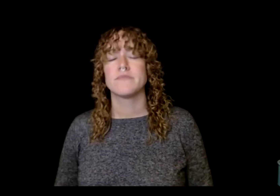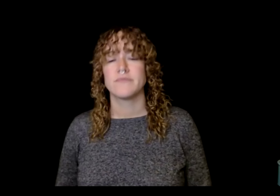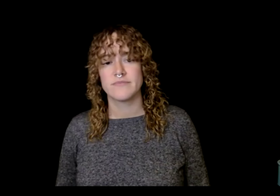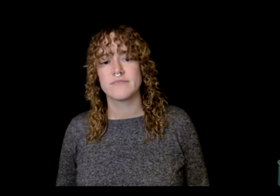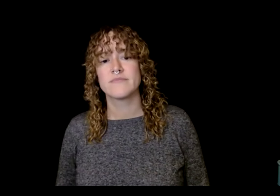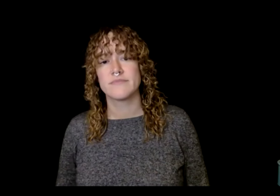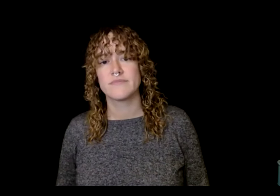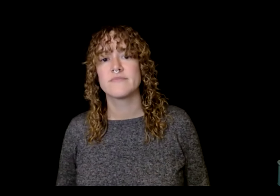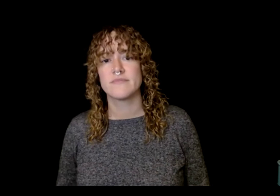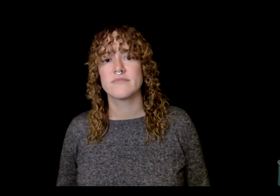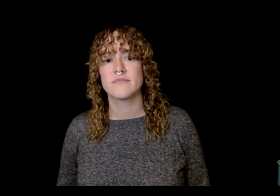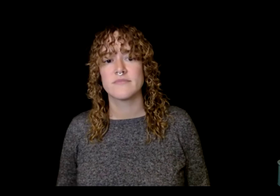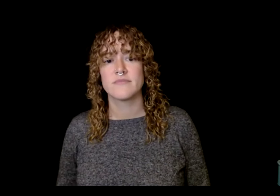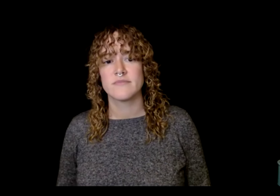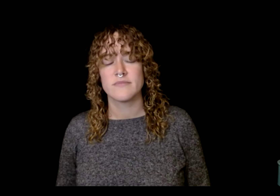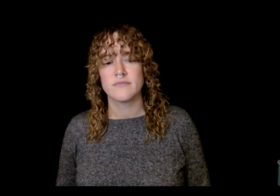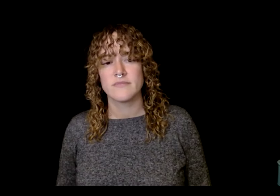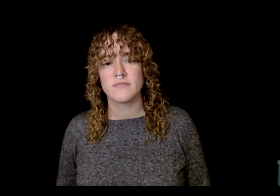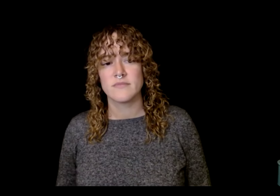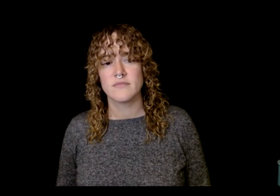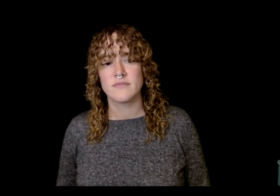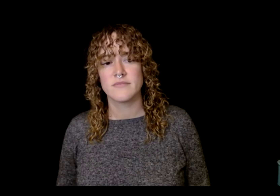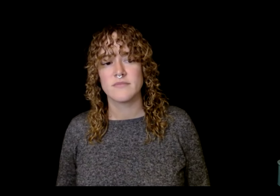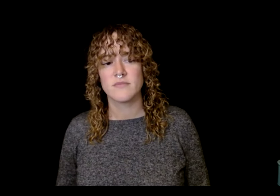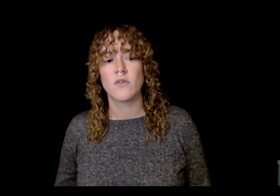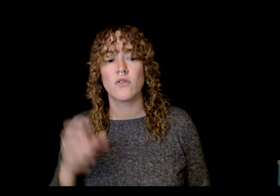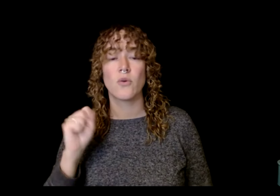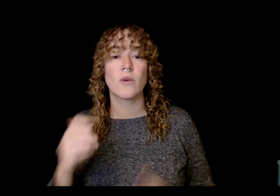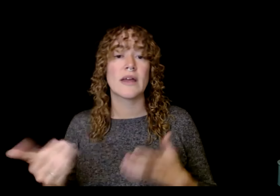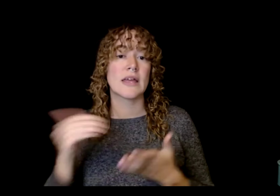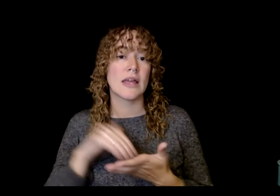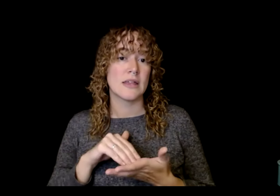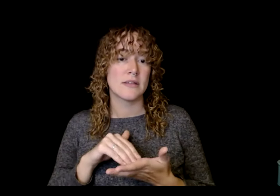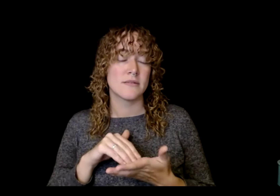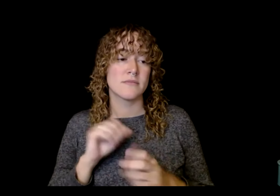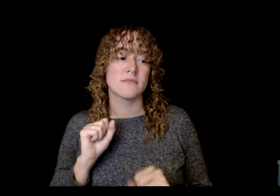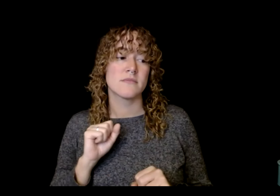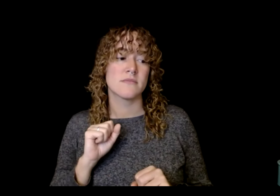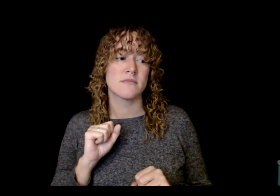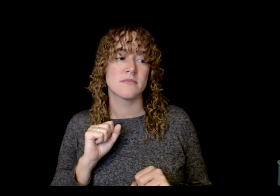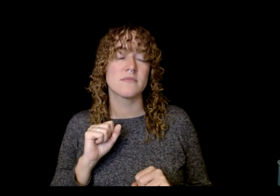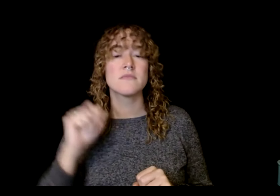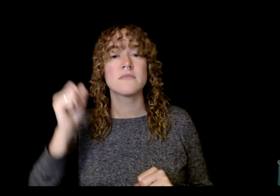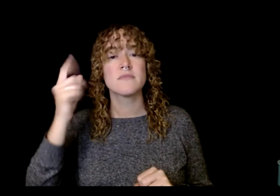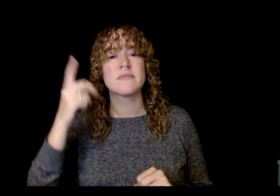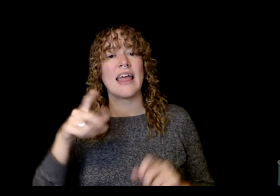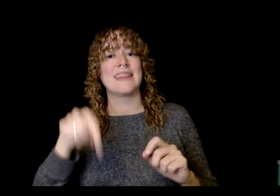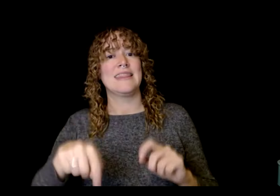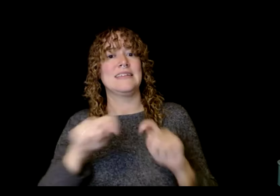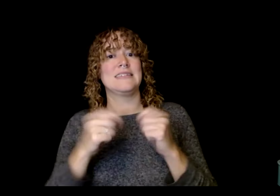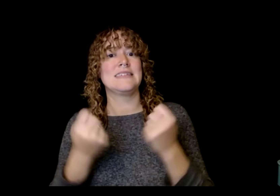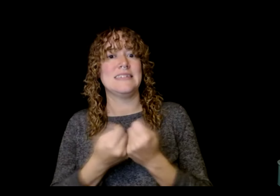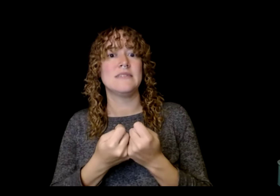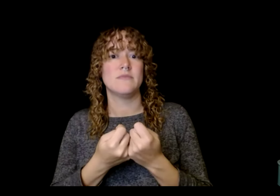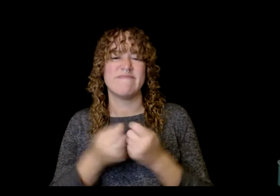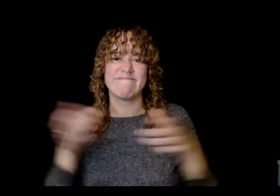to federal changes. So again, the team that ODHS has assembled to respond